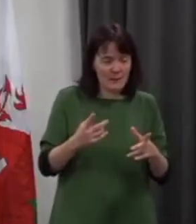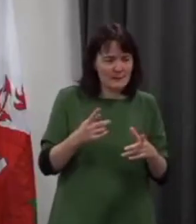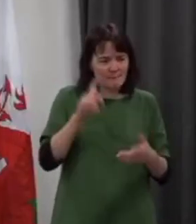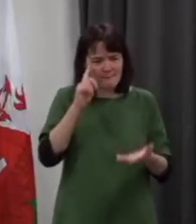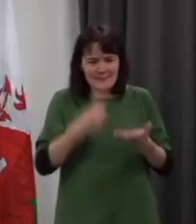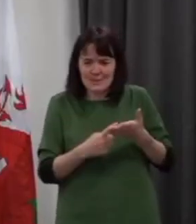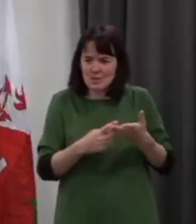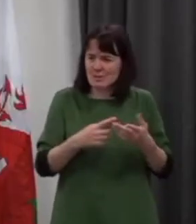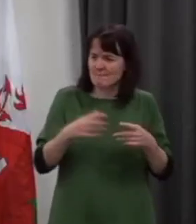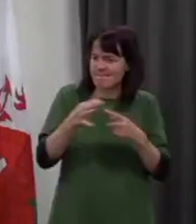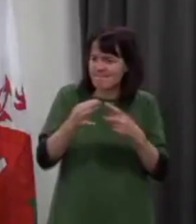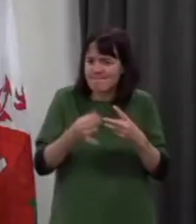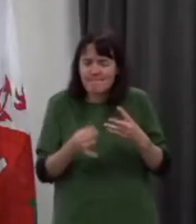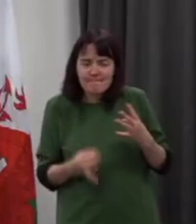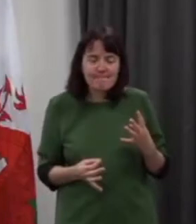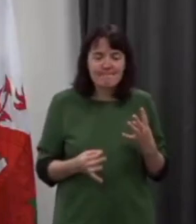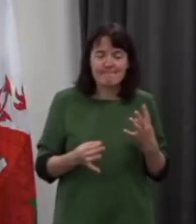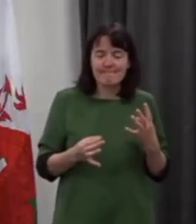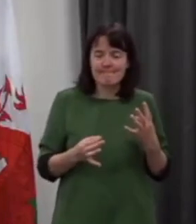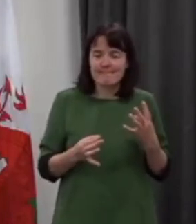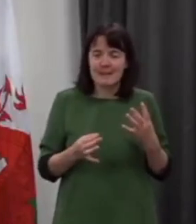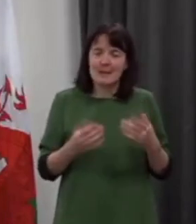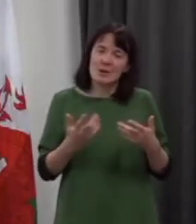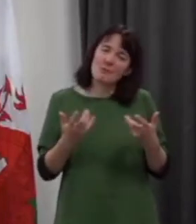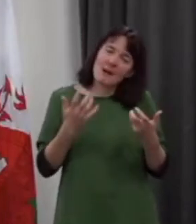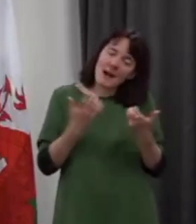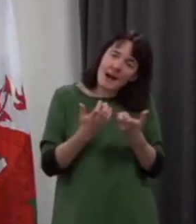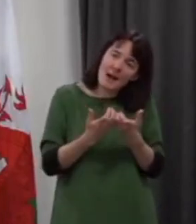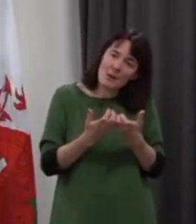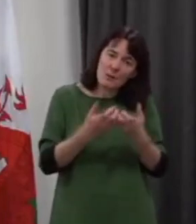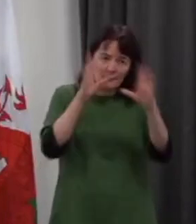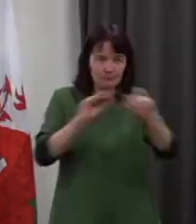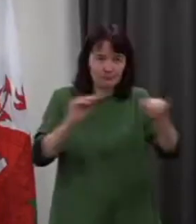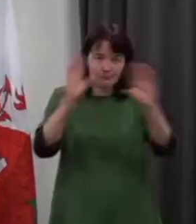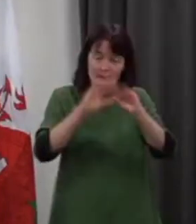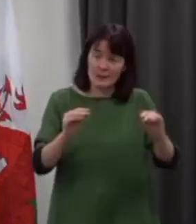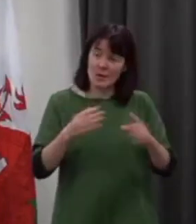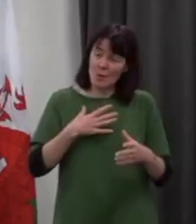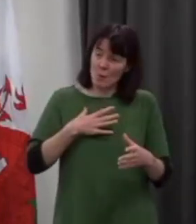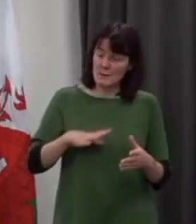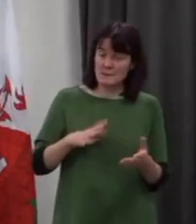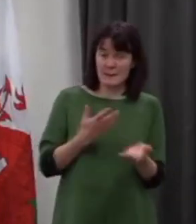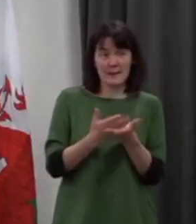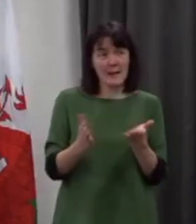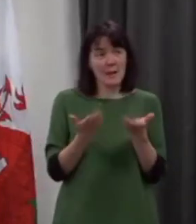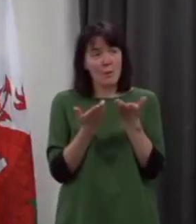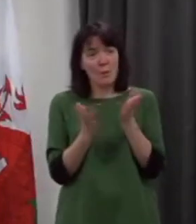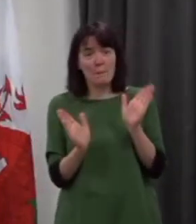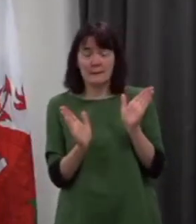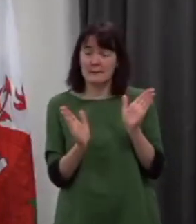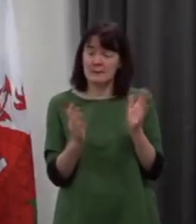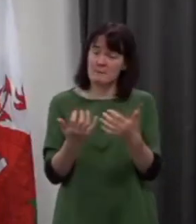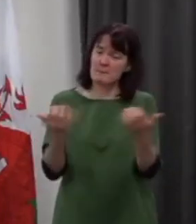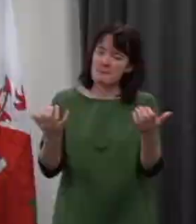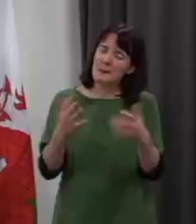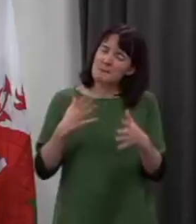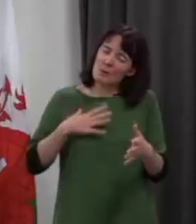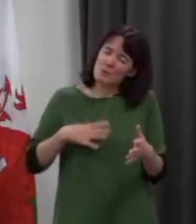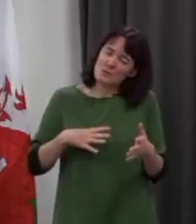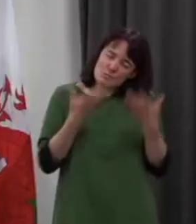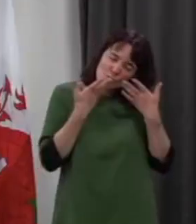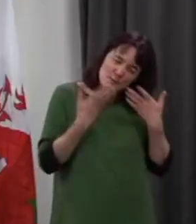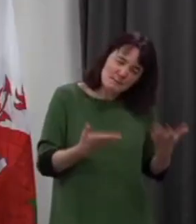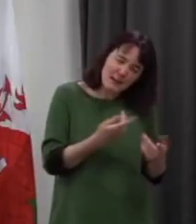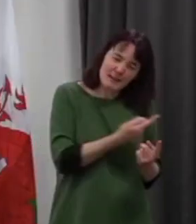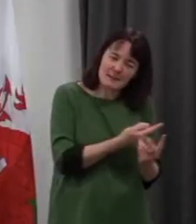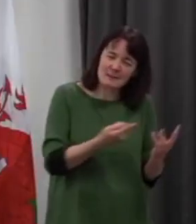we'll certainly be revisiting how we report, because we do want to be open with the public and at the same time respect the dignity of those people who won't want